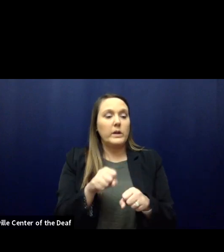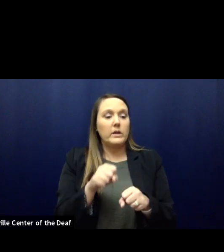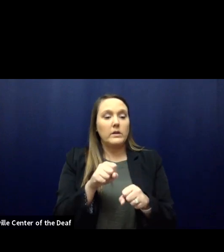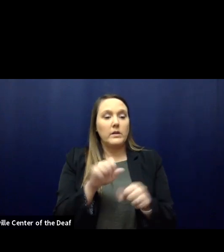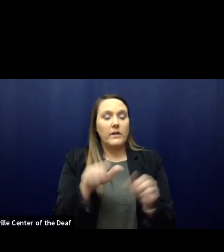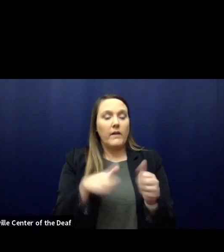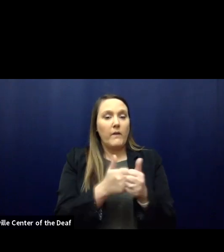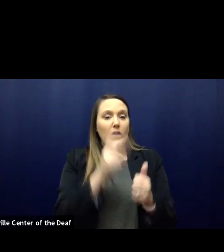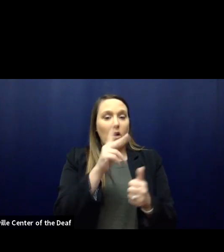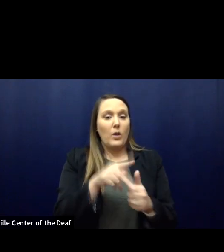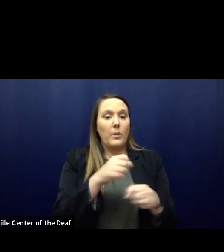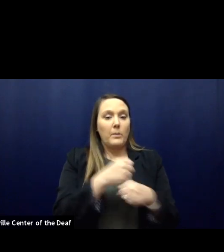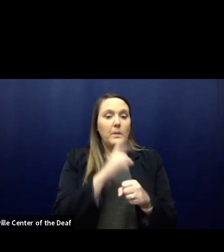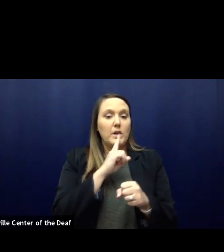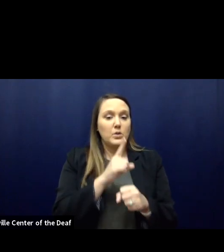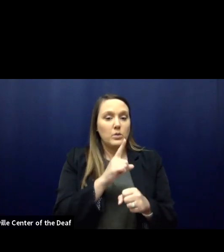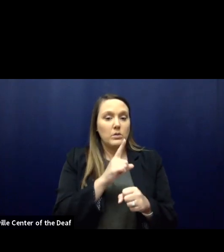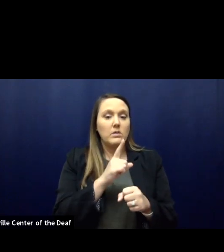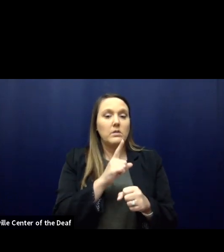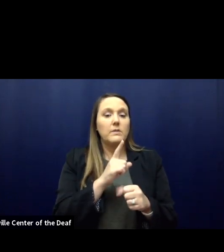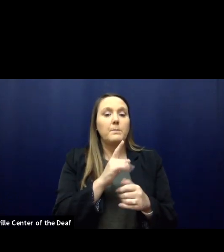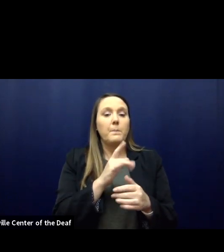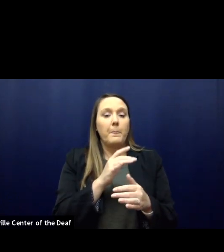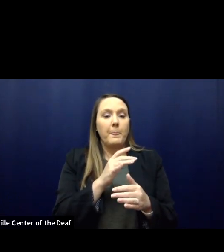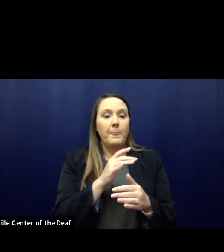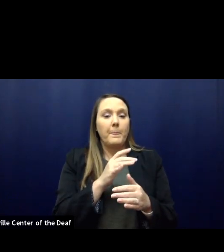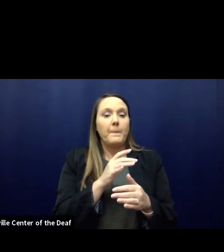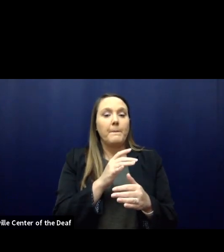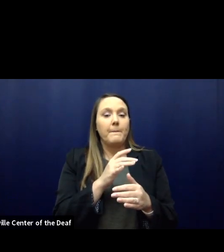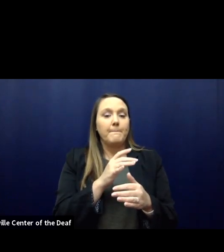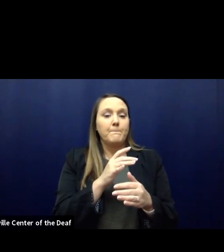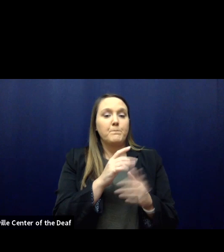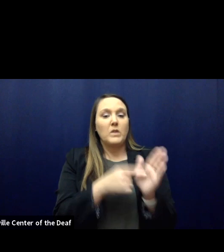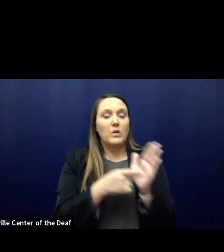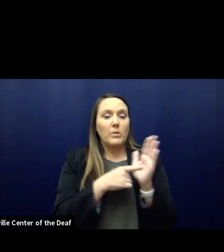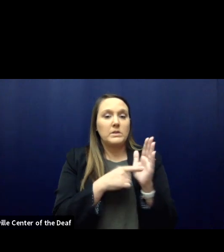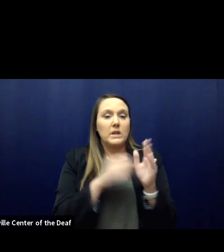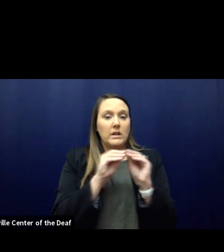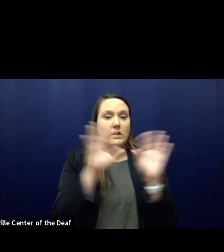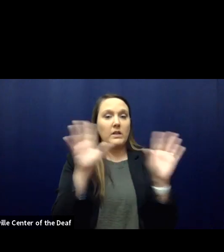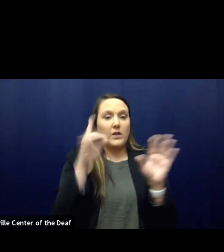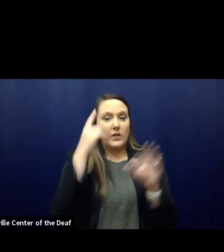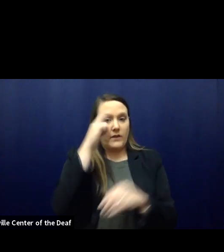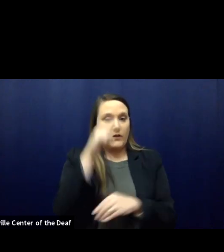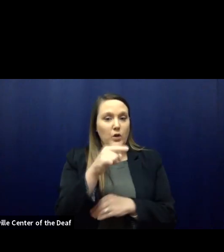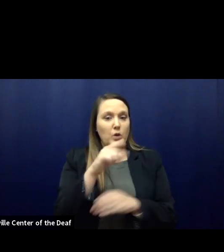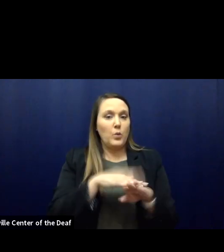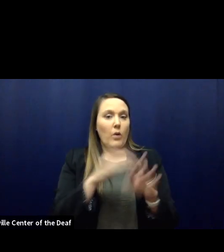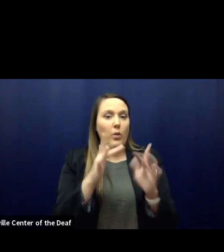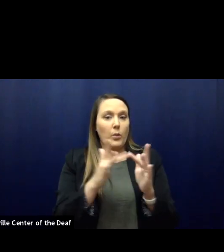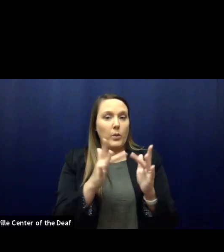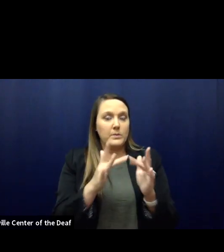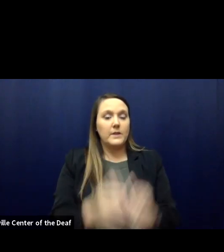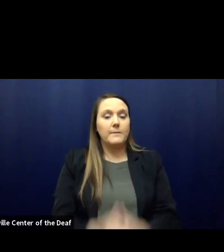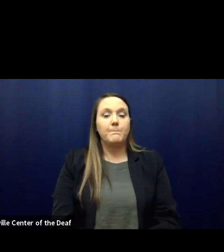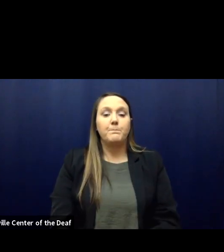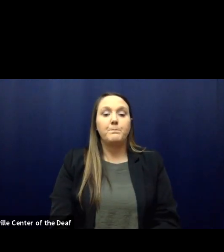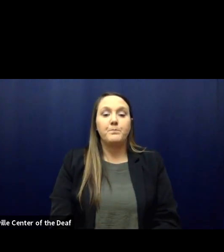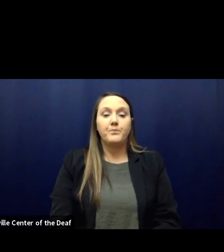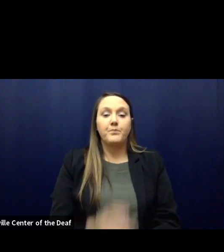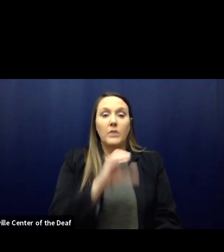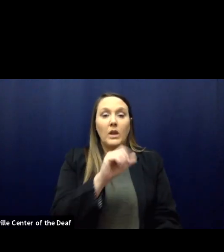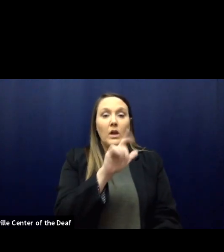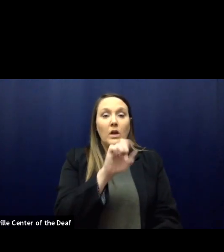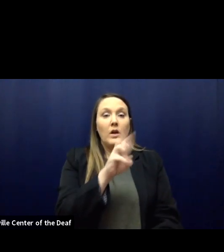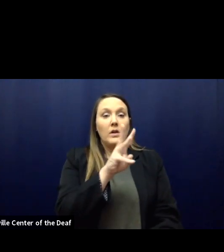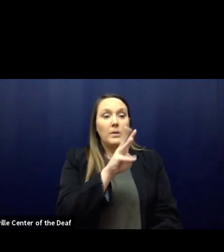sure that that's representing clearly for you on the website. Cole with